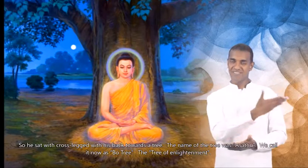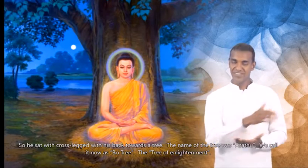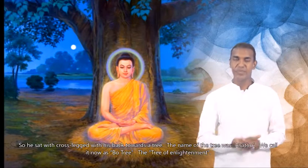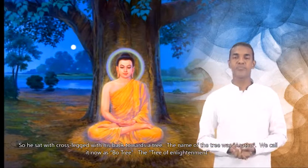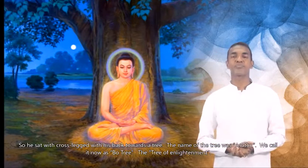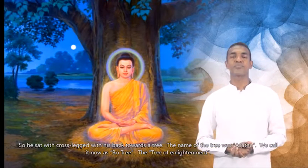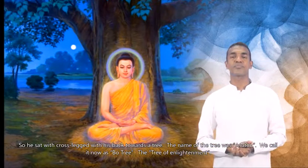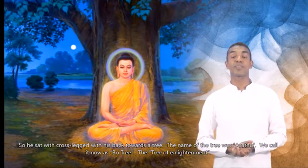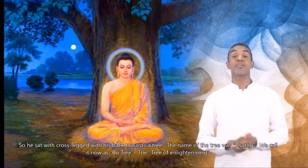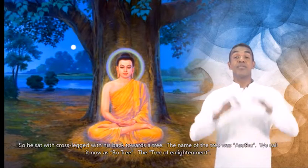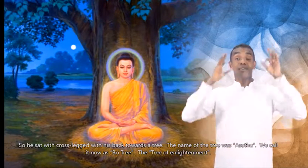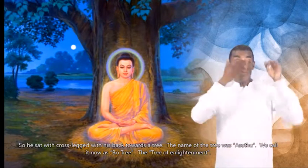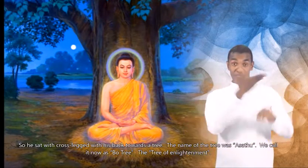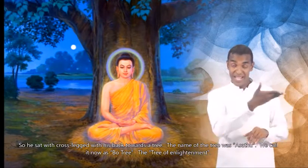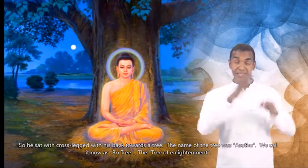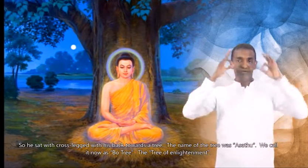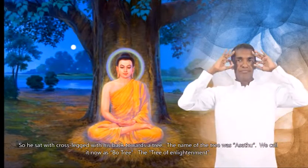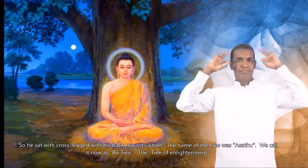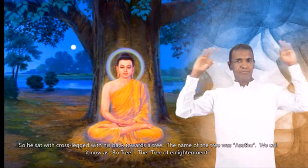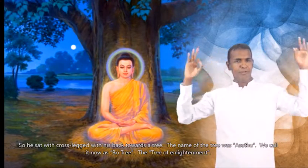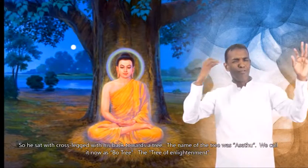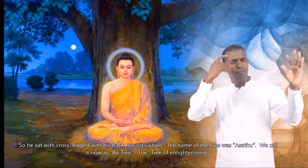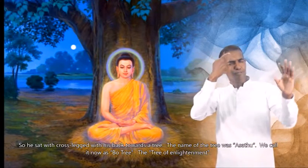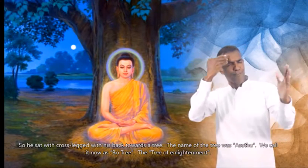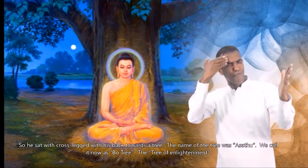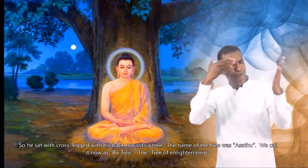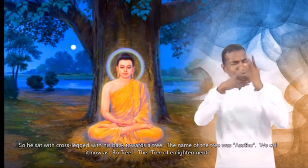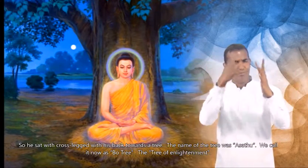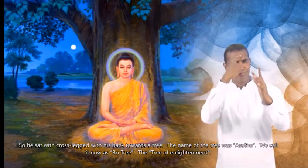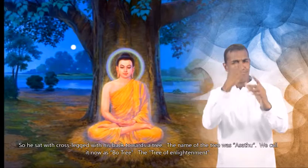call it now as Bodhi, the tree of enlightenment.